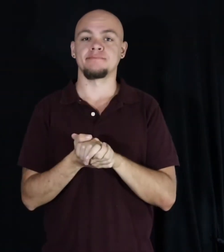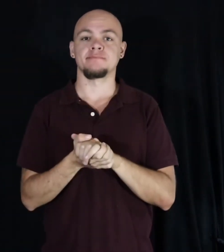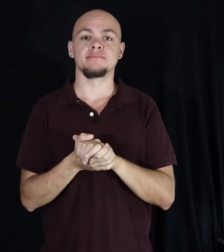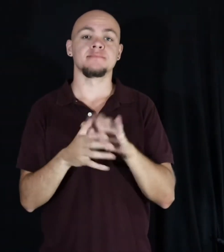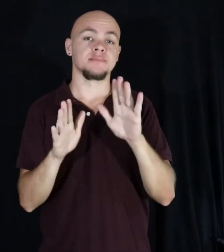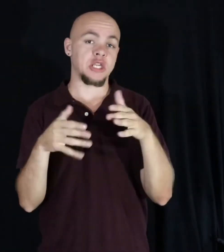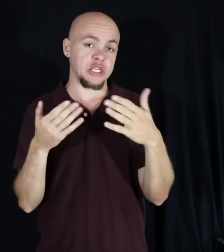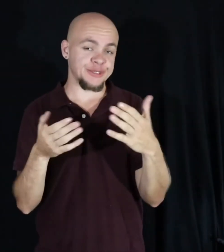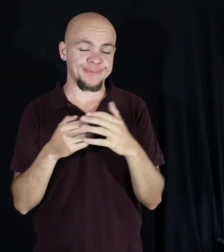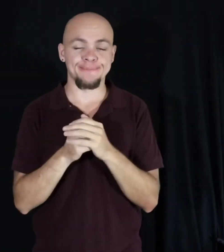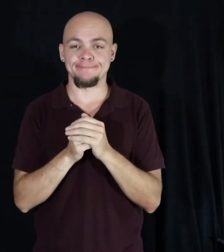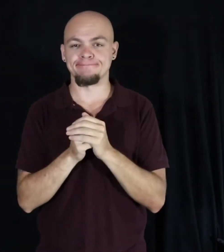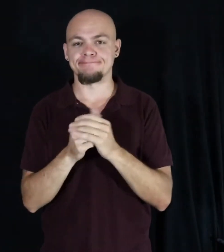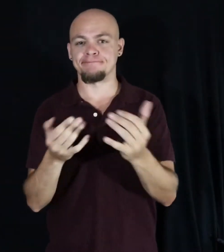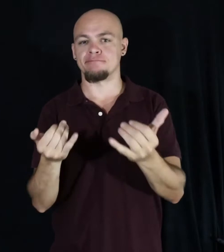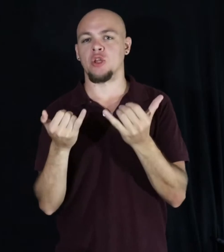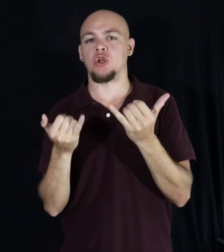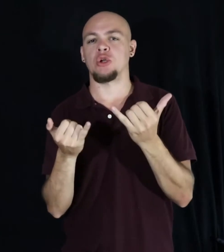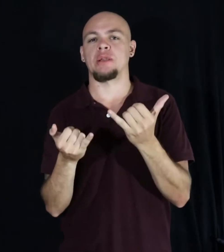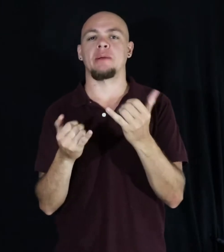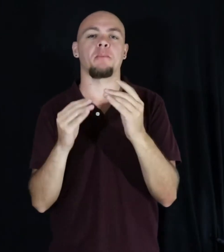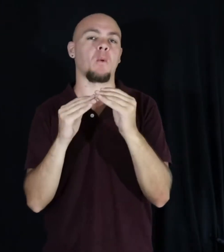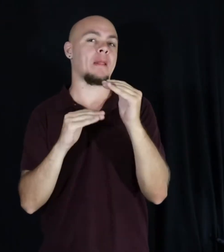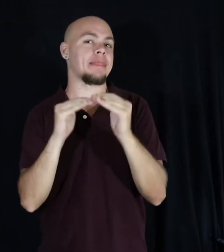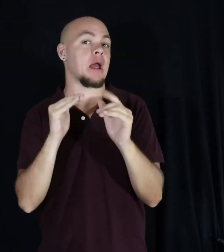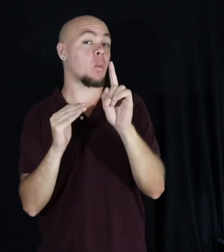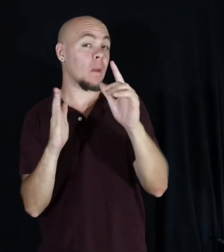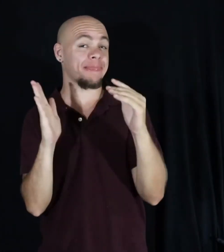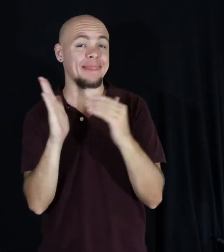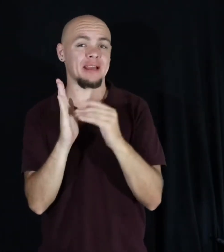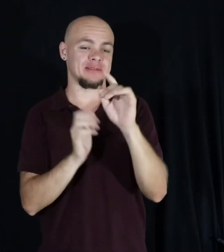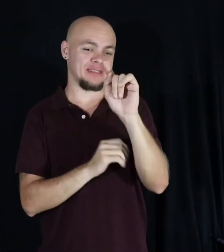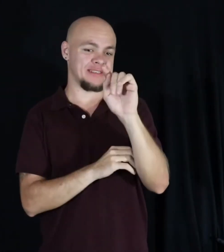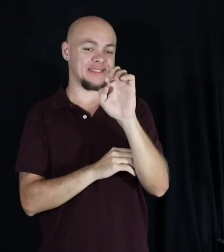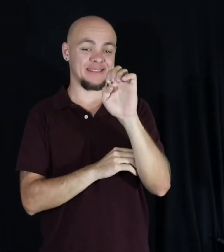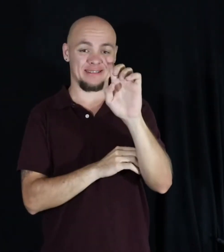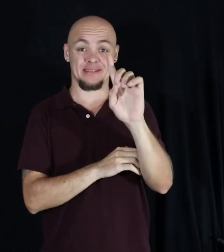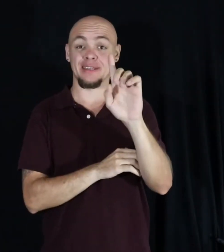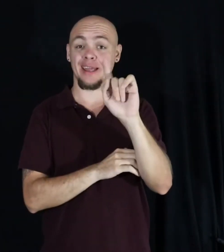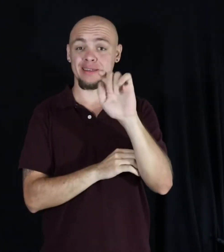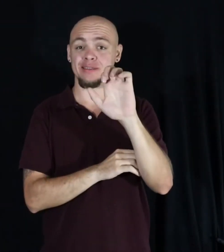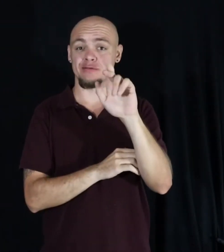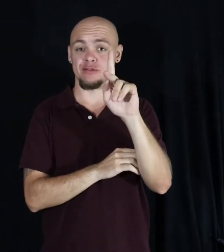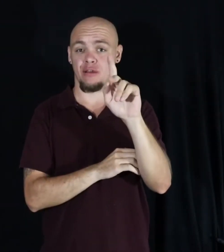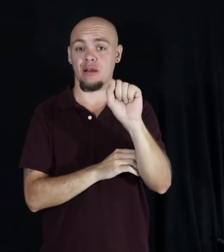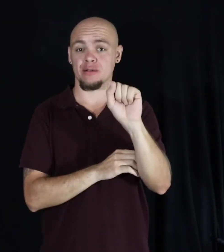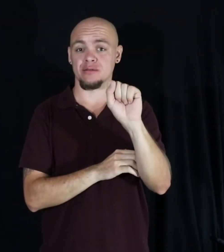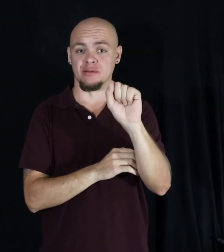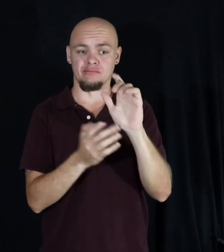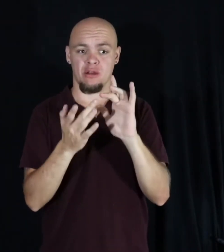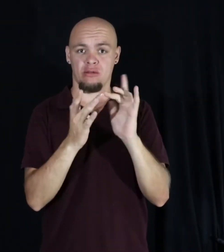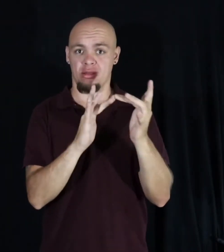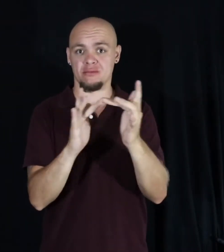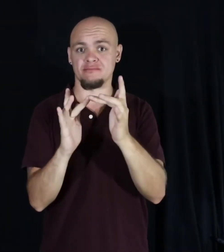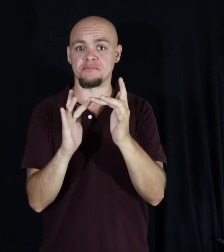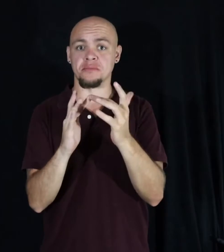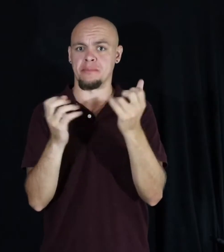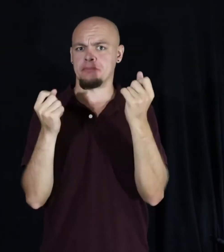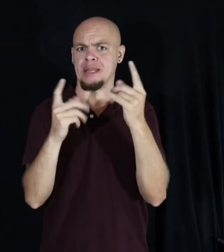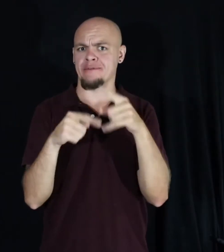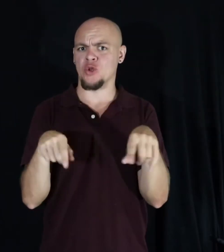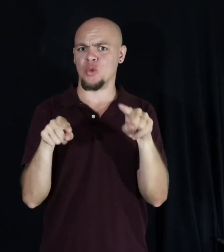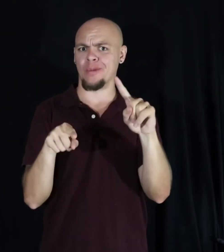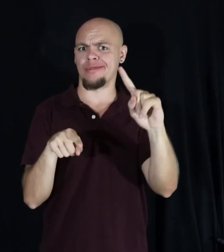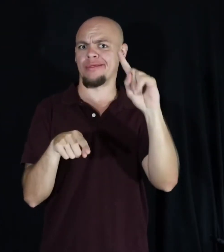So there's currently over 1,000 TED Talks on the TED website, and I guess many of you here think that